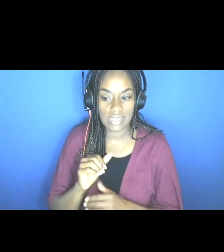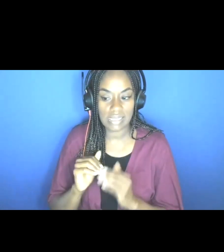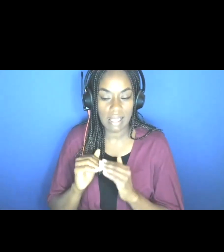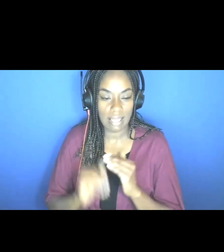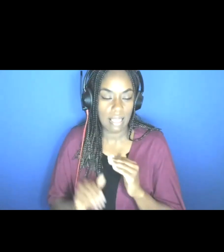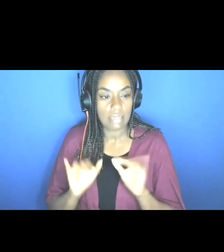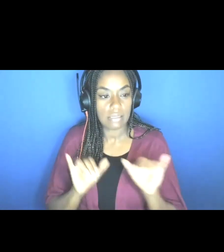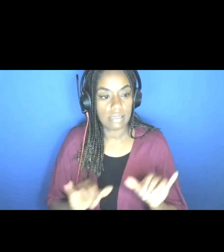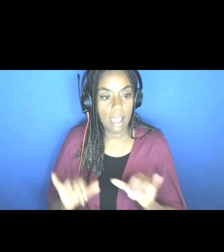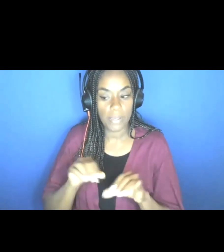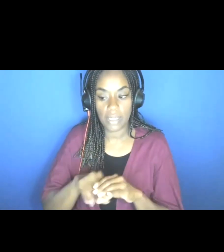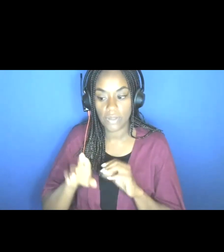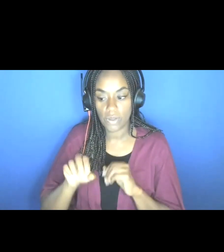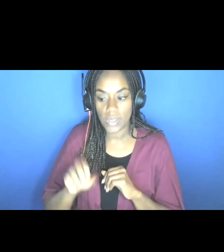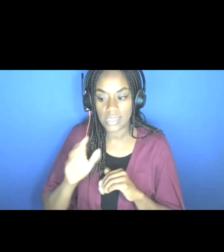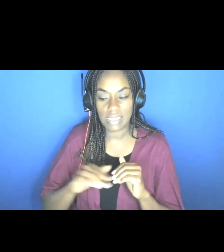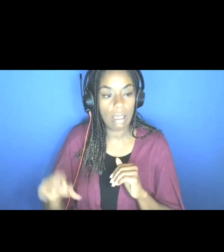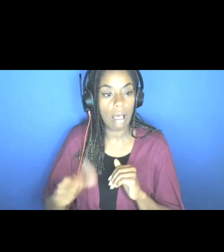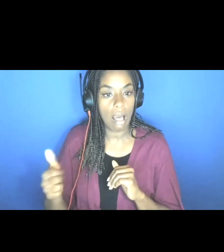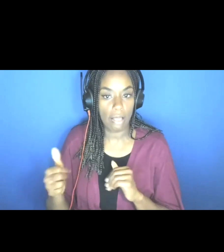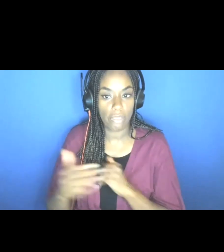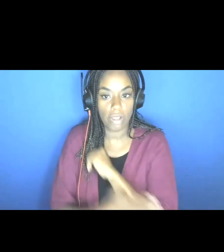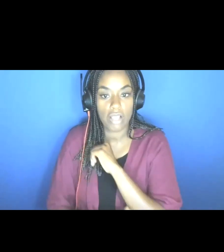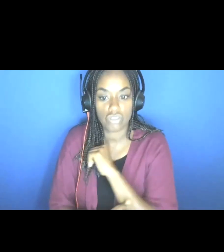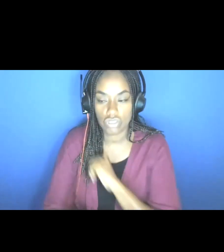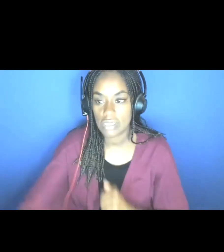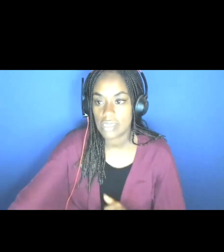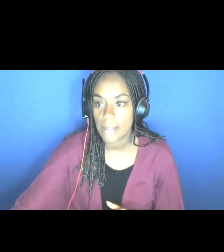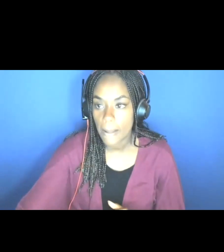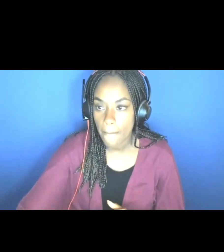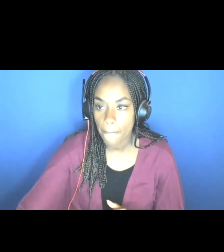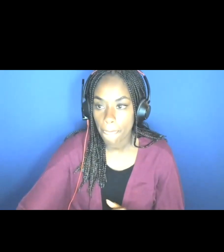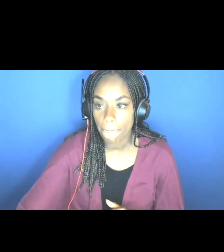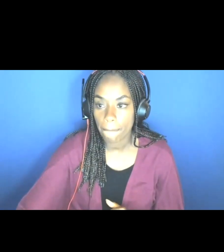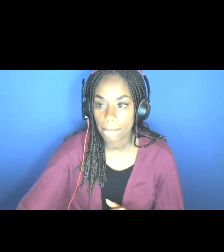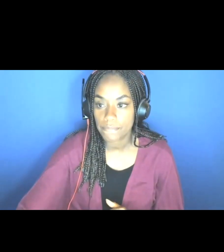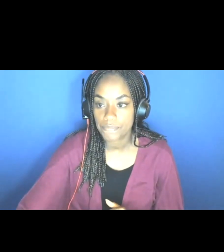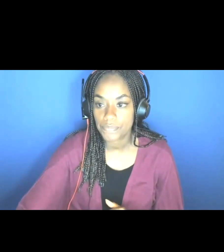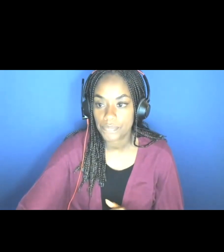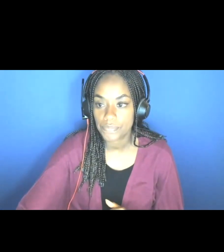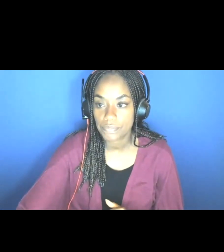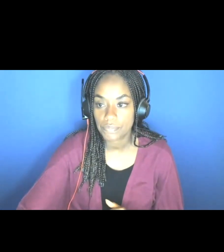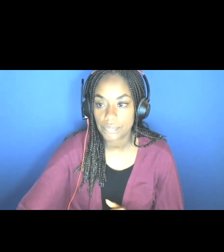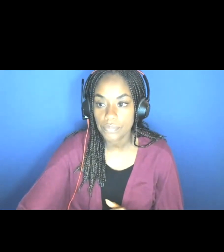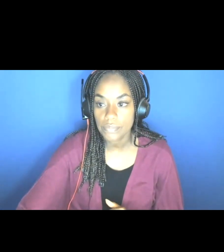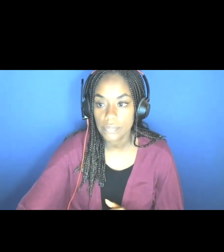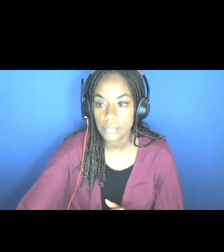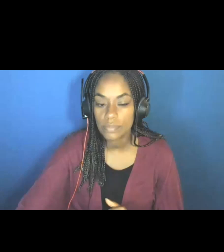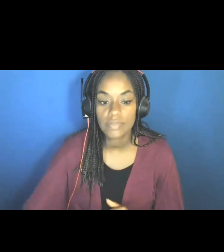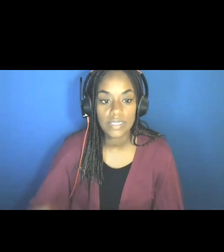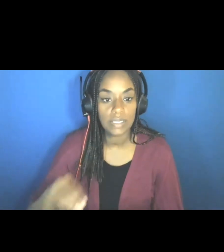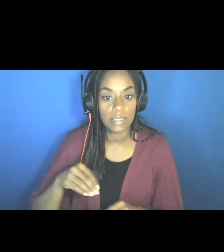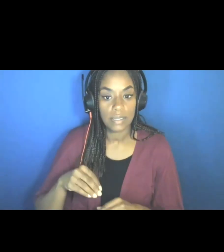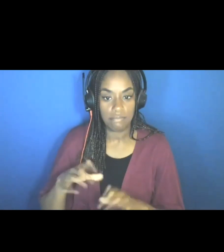wealthy countries. But this is lower than the population as a whole. And among lesbian,